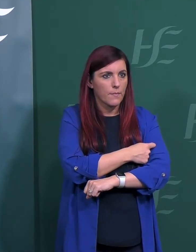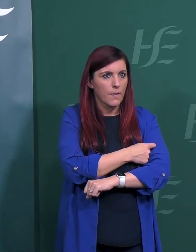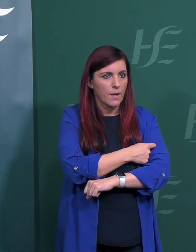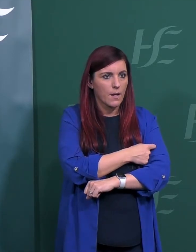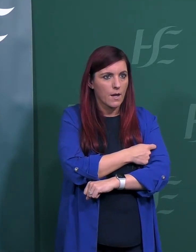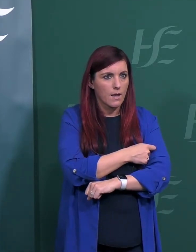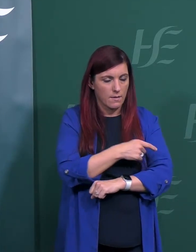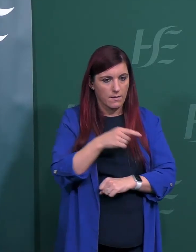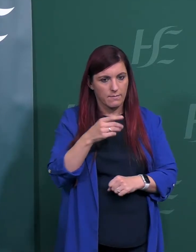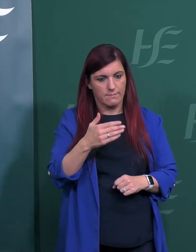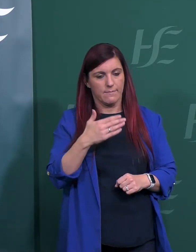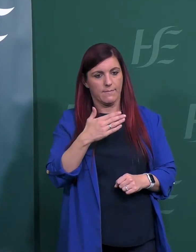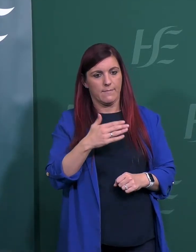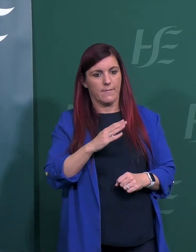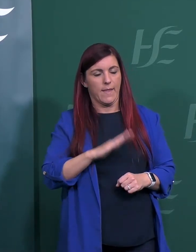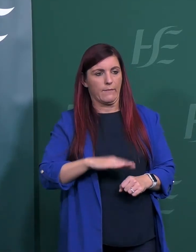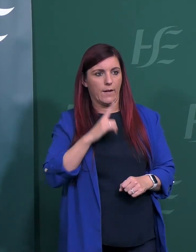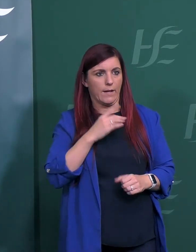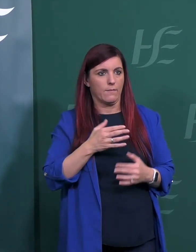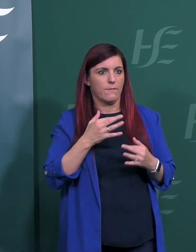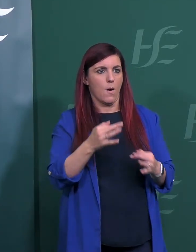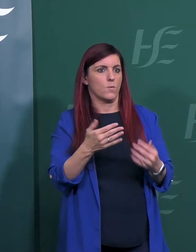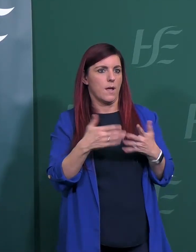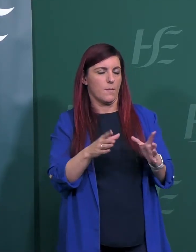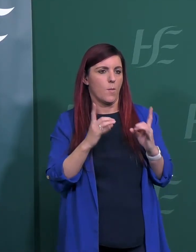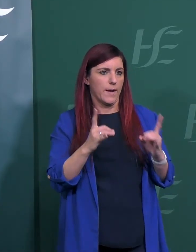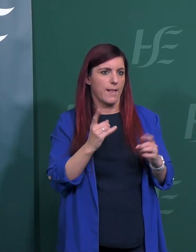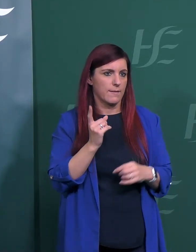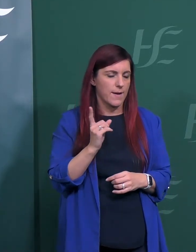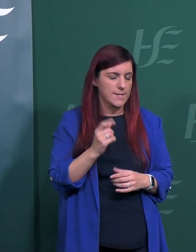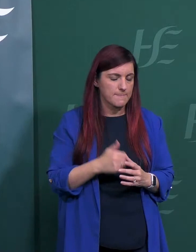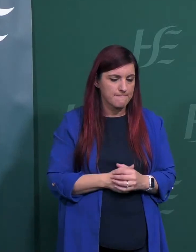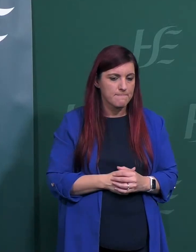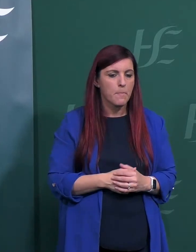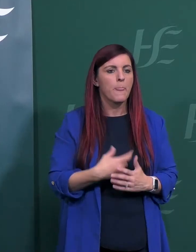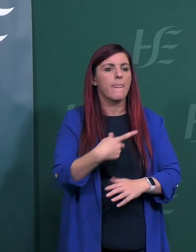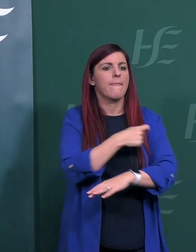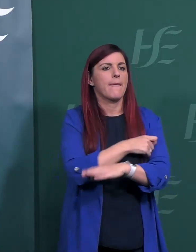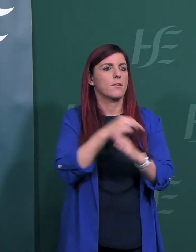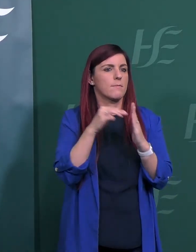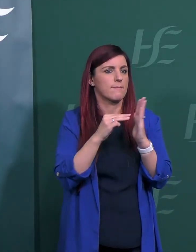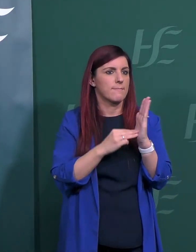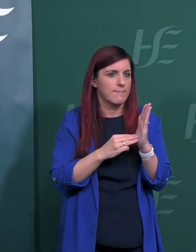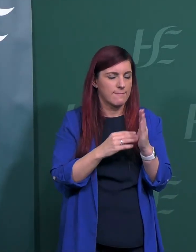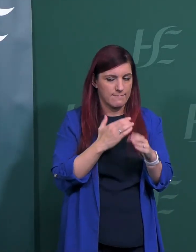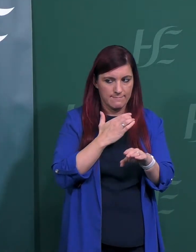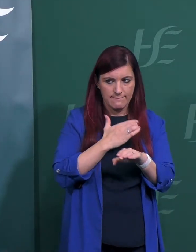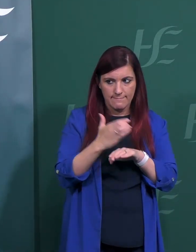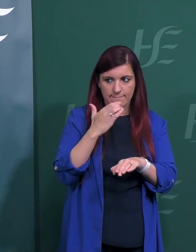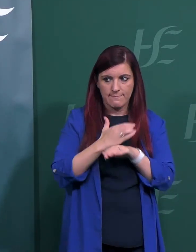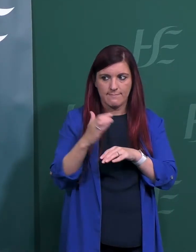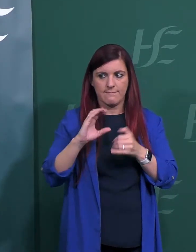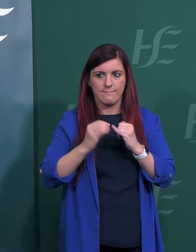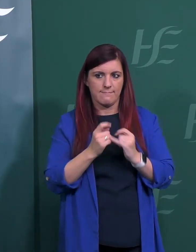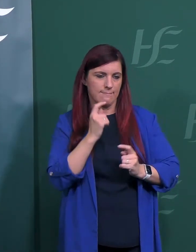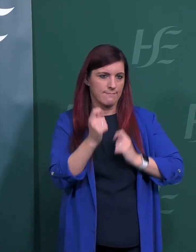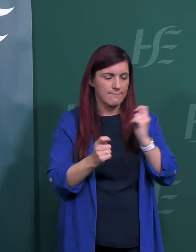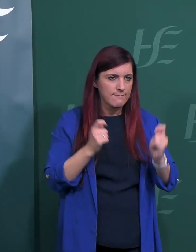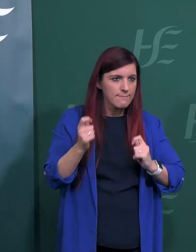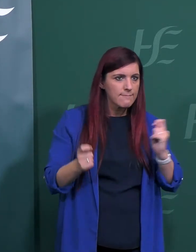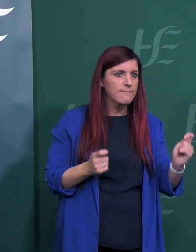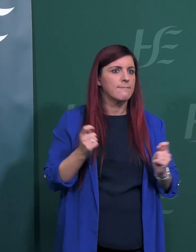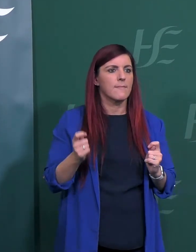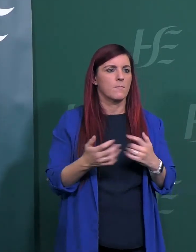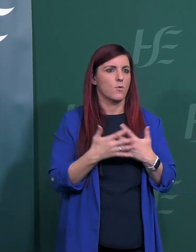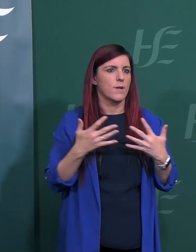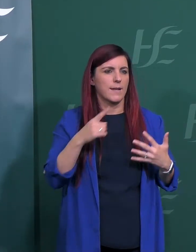survived to date up to October 31st. The vaccination programme, as I mentioned, my colleague Damien McCallion will bring you through some of this,